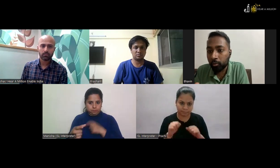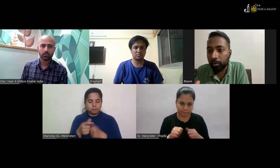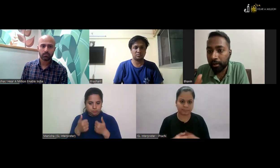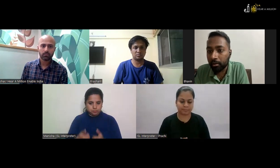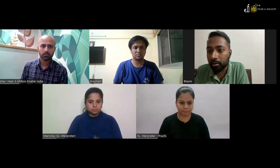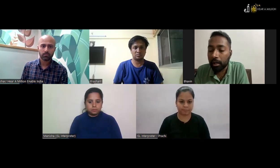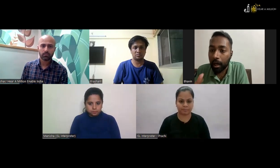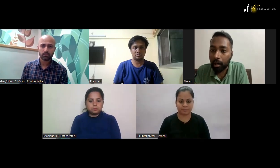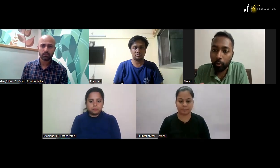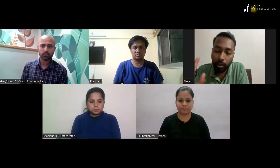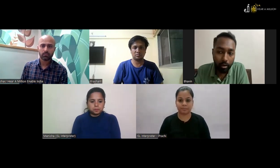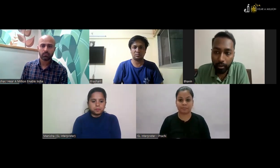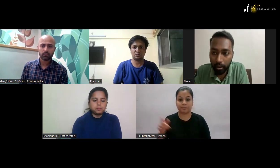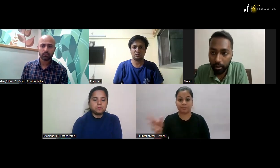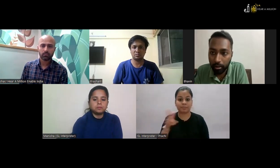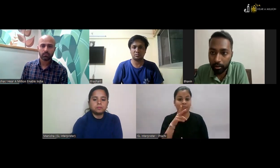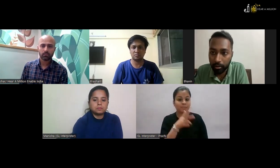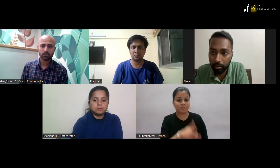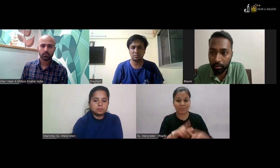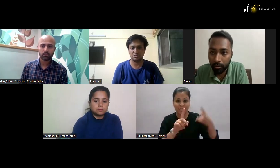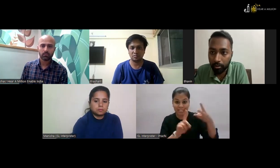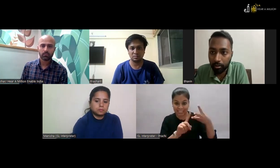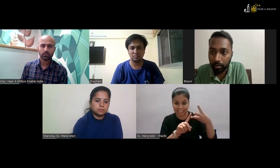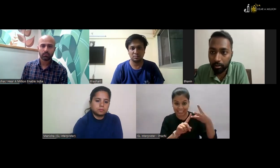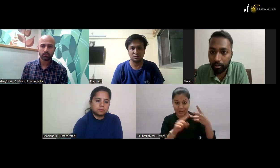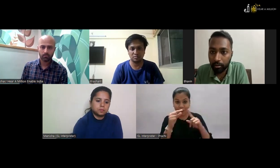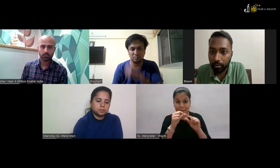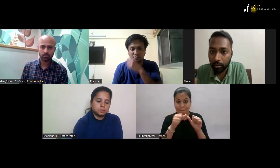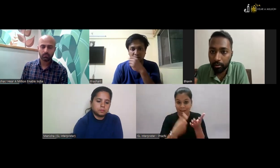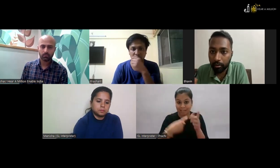damage to the vehicles are not covered.